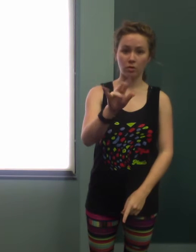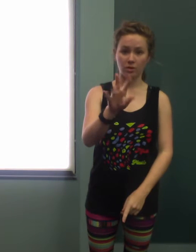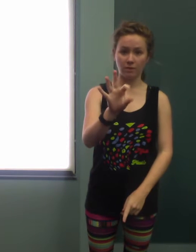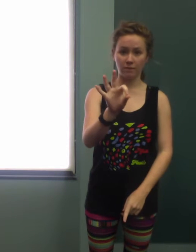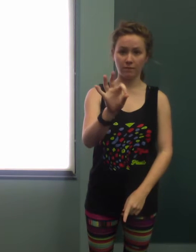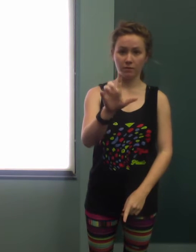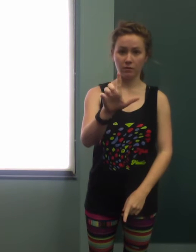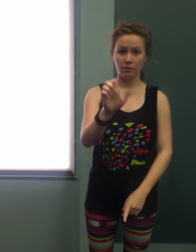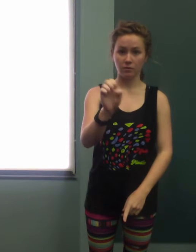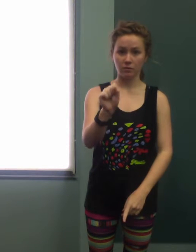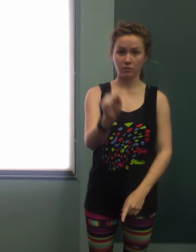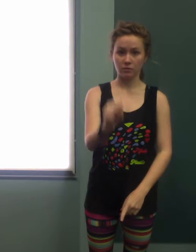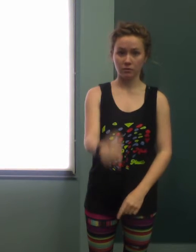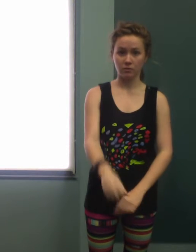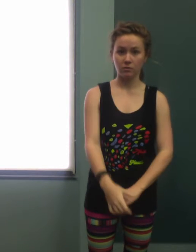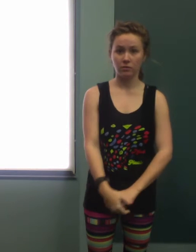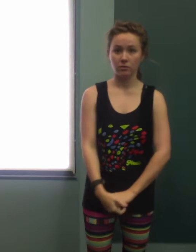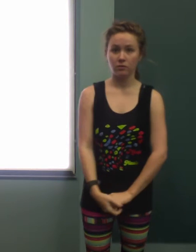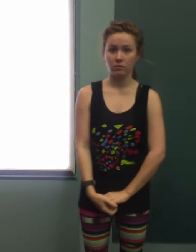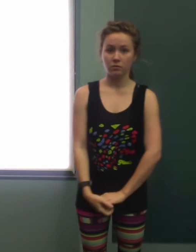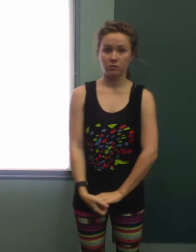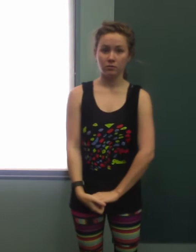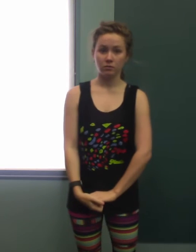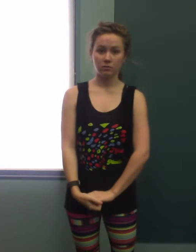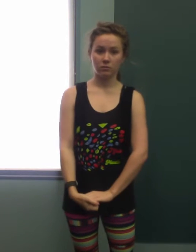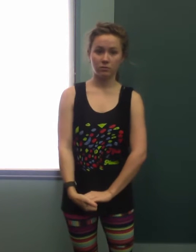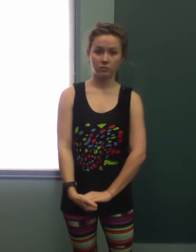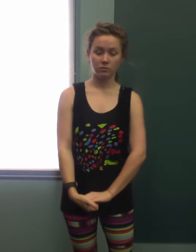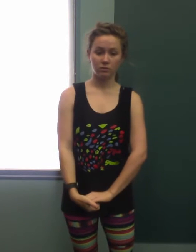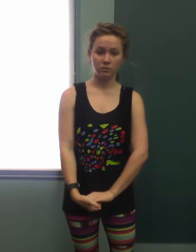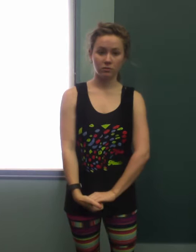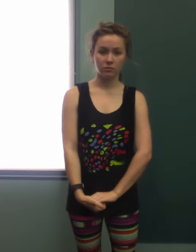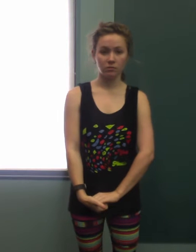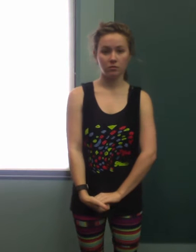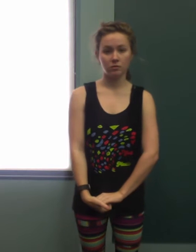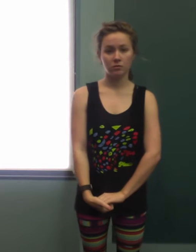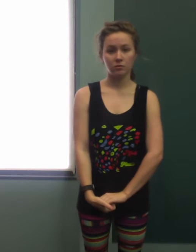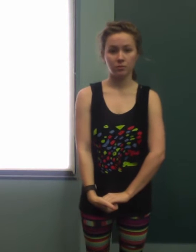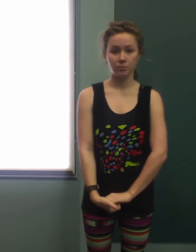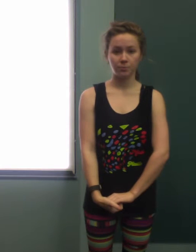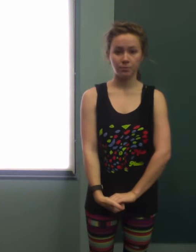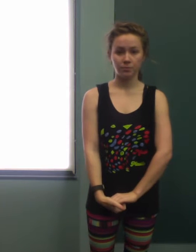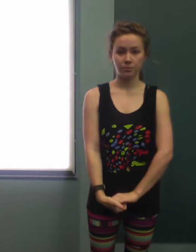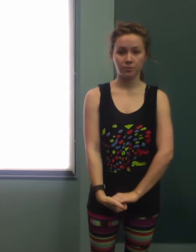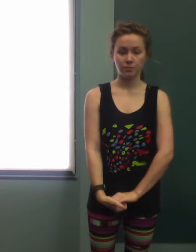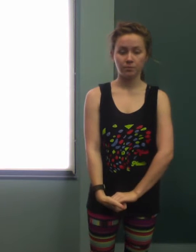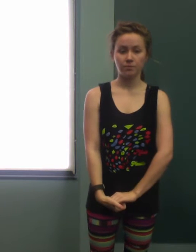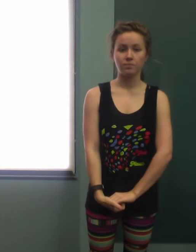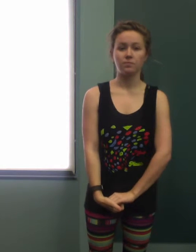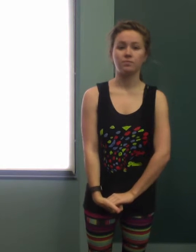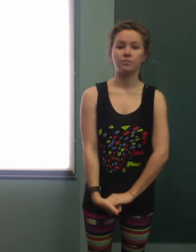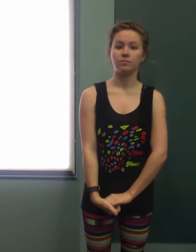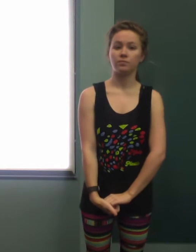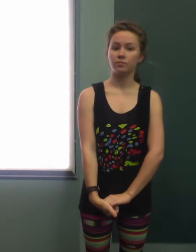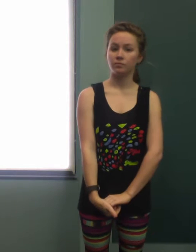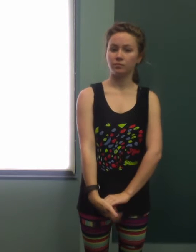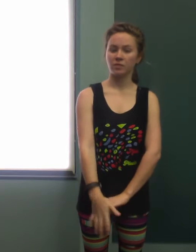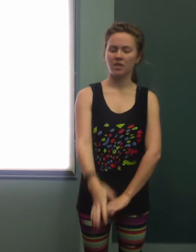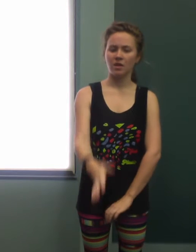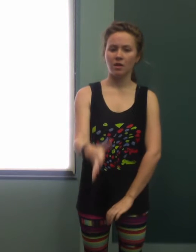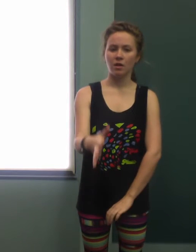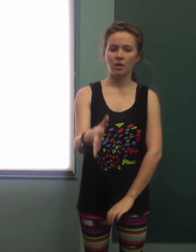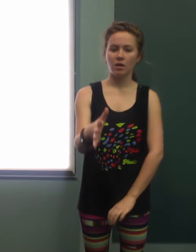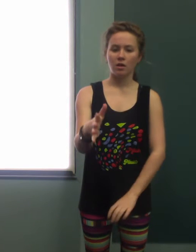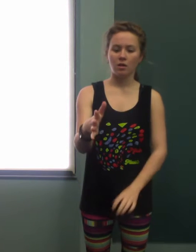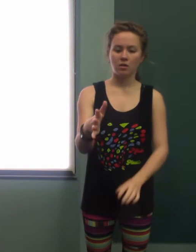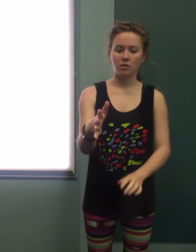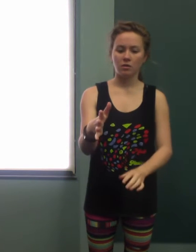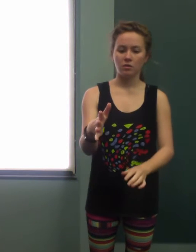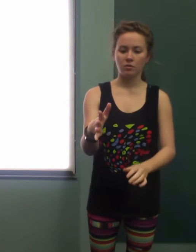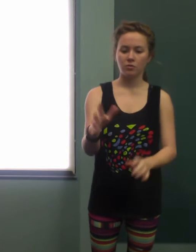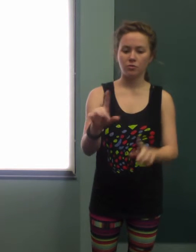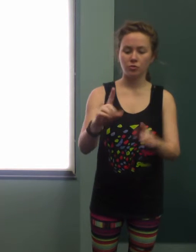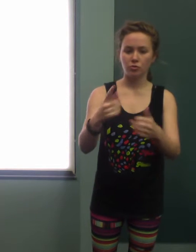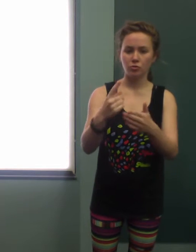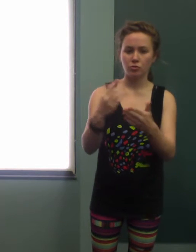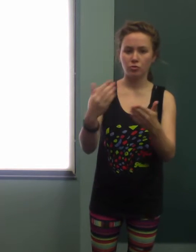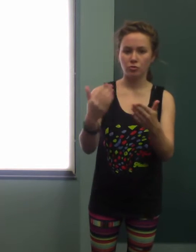of the war, but the U.S. Army's Ordnance Department dismissed the new inventions because it was thought that troops